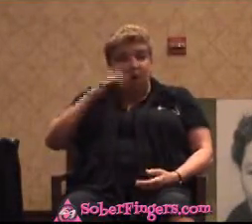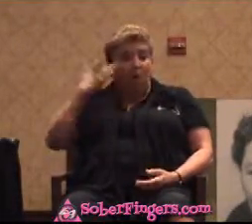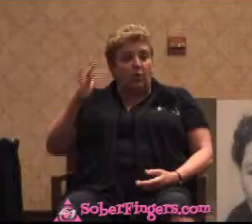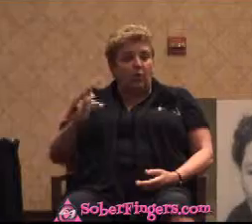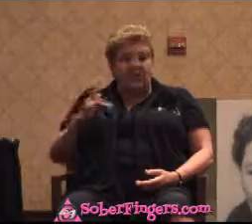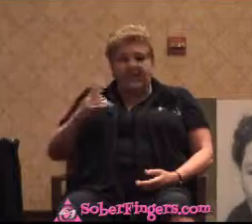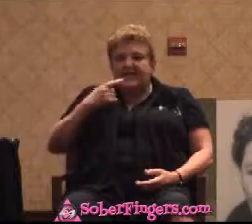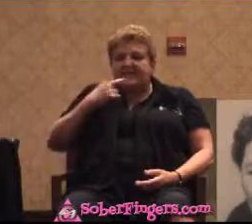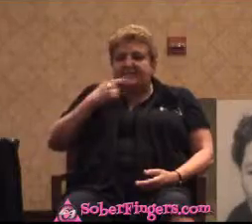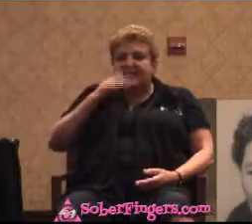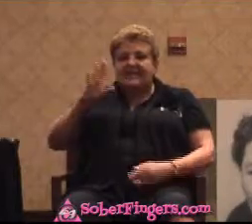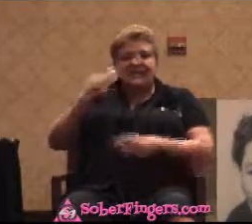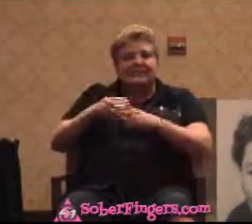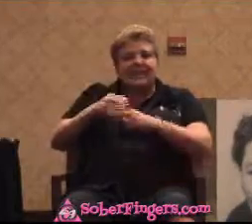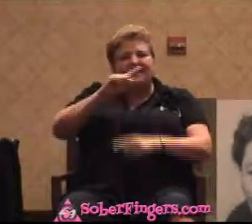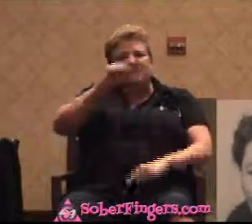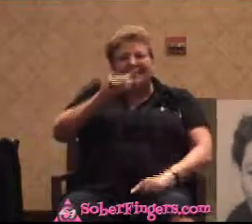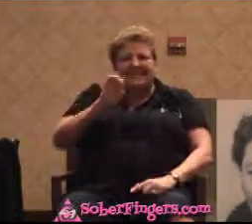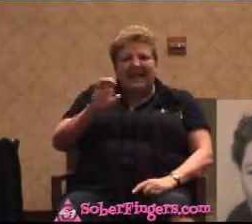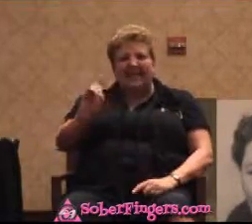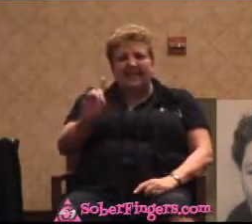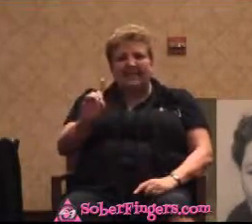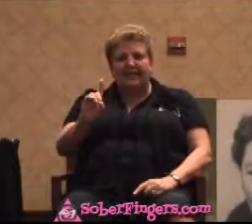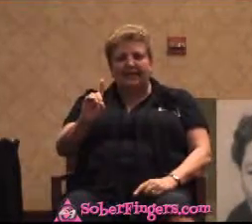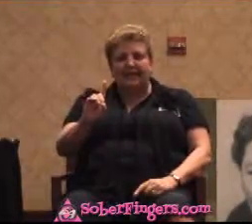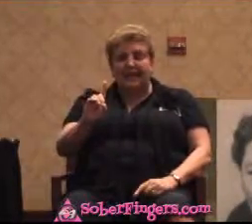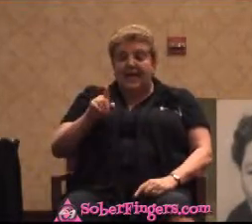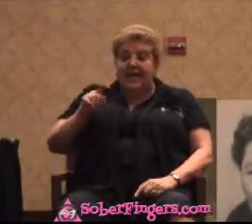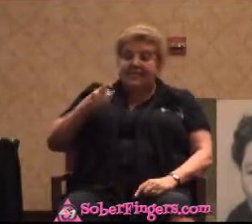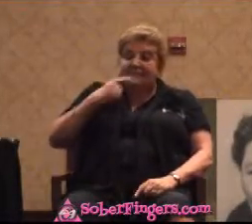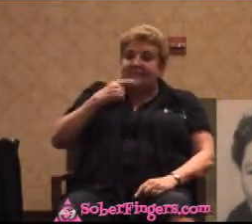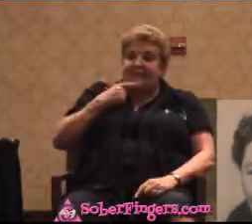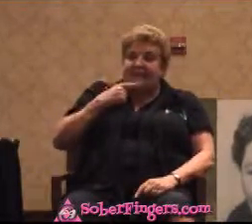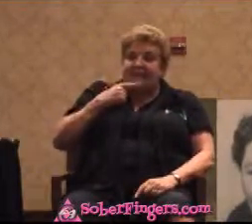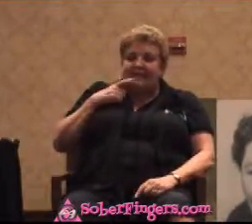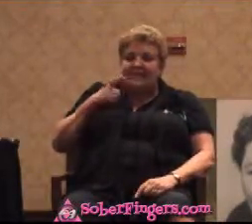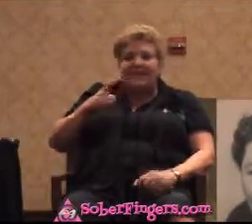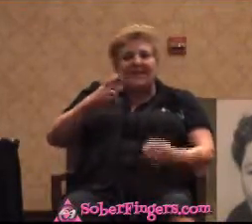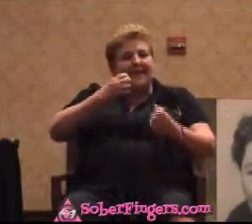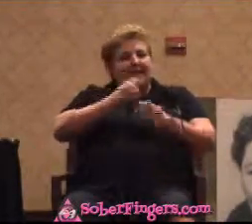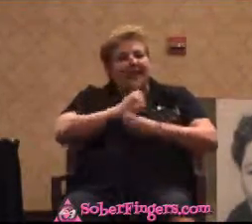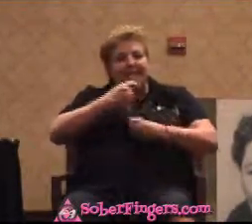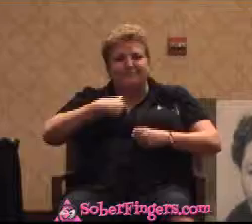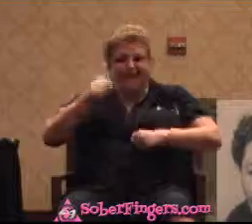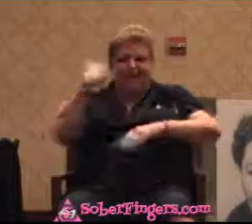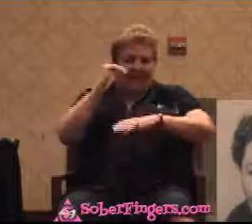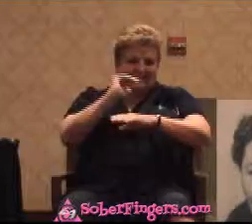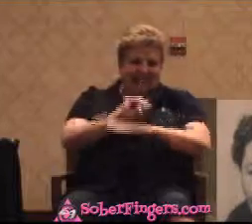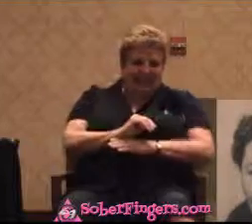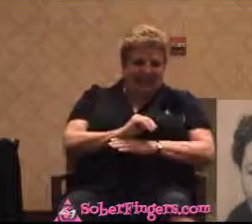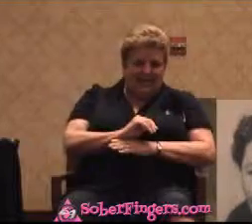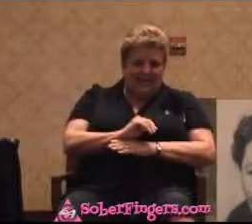was Zed. And he said, "You told me you loved me last night." And I was like, "Did